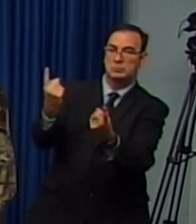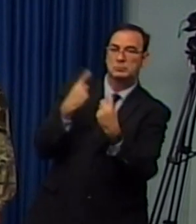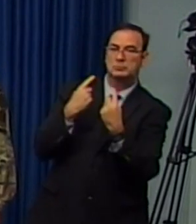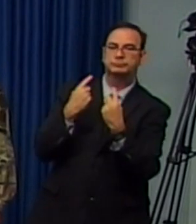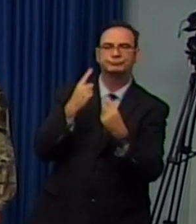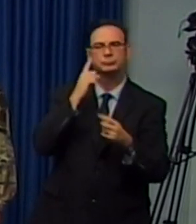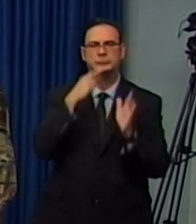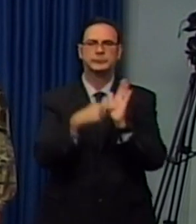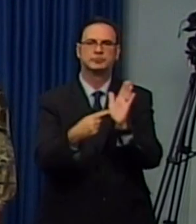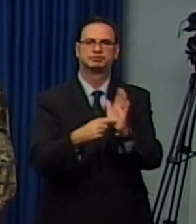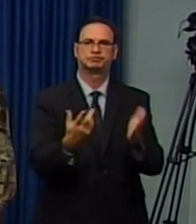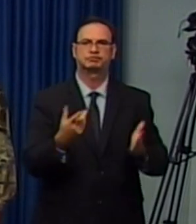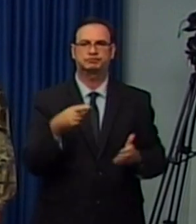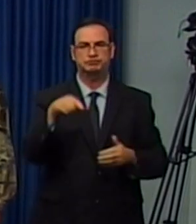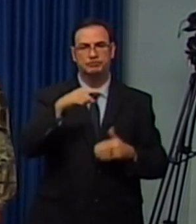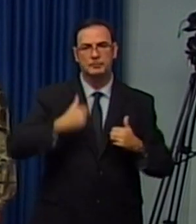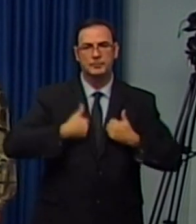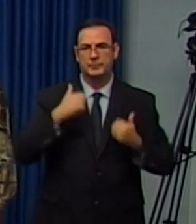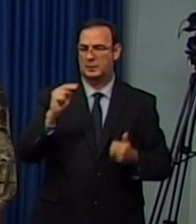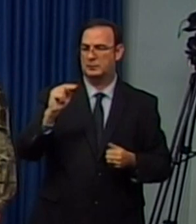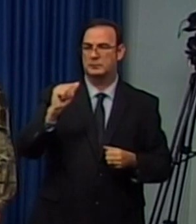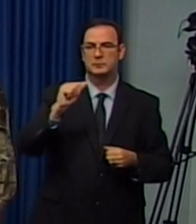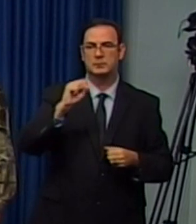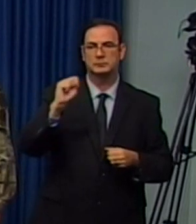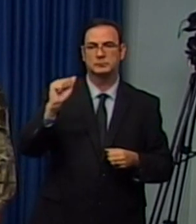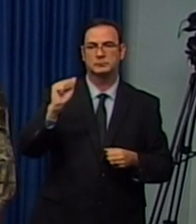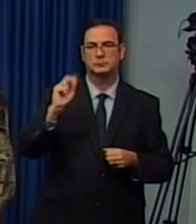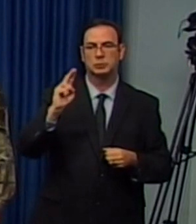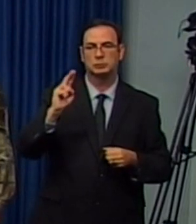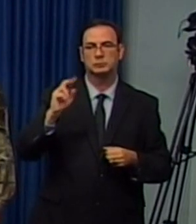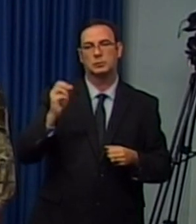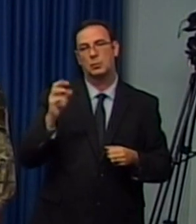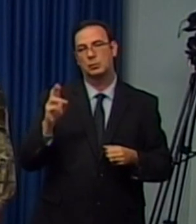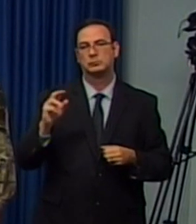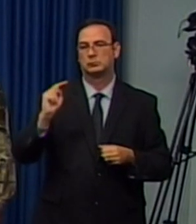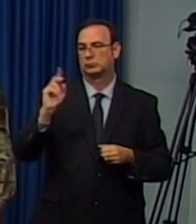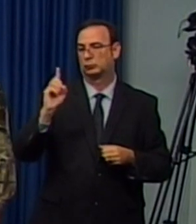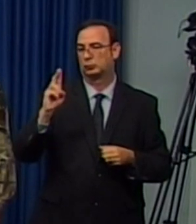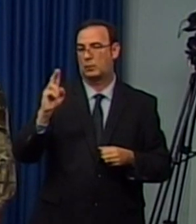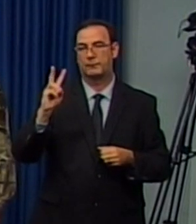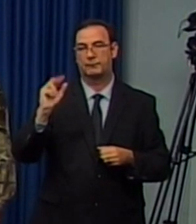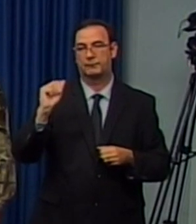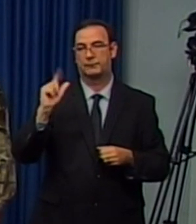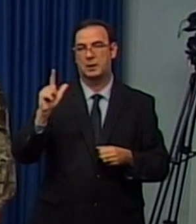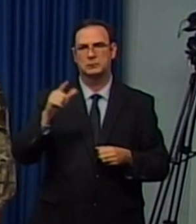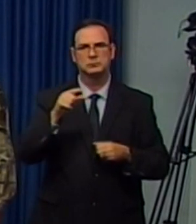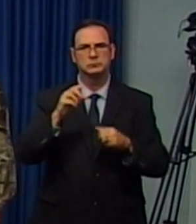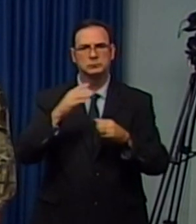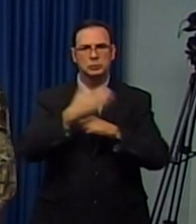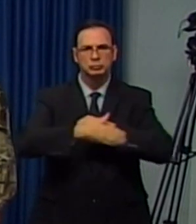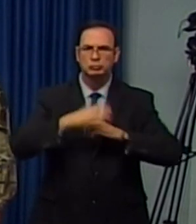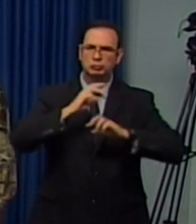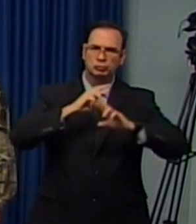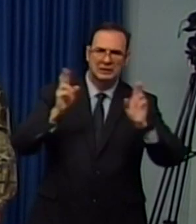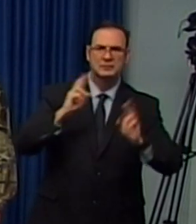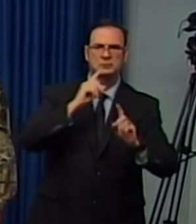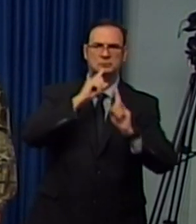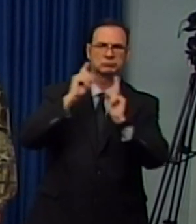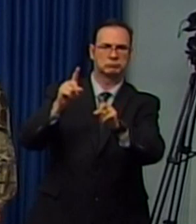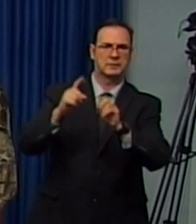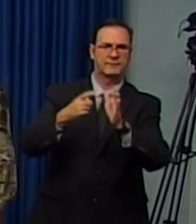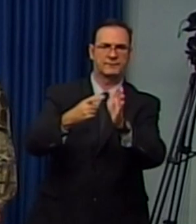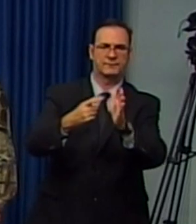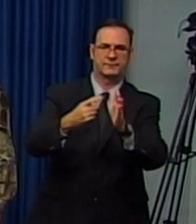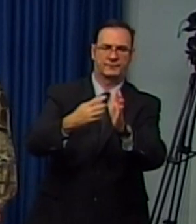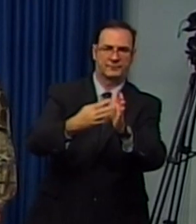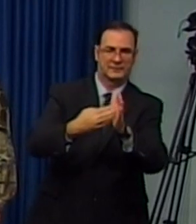Nassau, you know, obviously there's going to be some type of guidance issued, but you should just be prepared that if you've had to evacuate in the past, you may be called upon